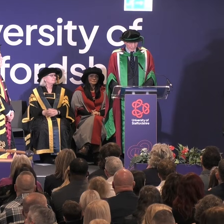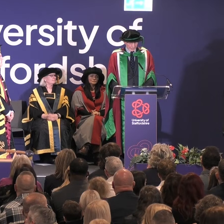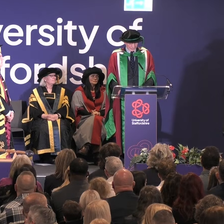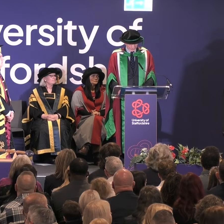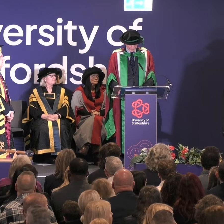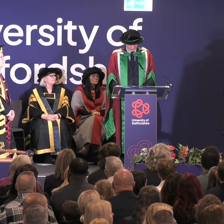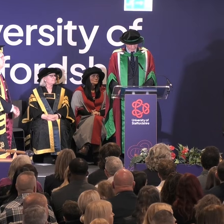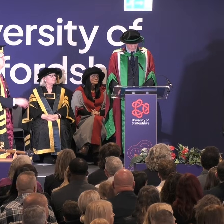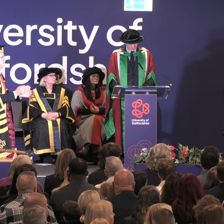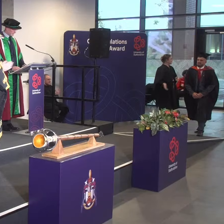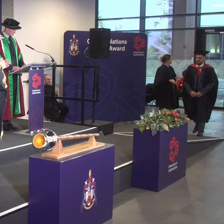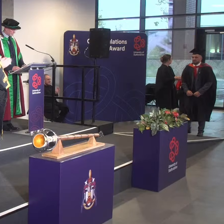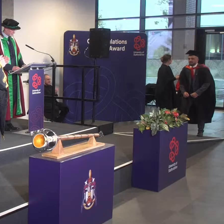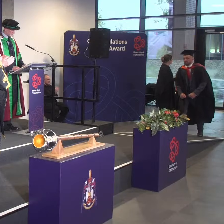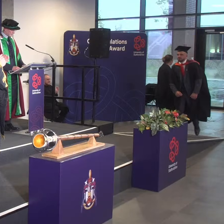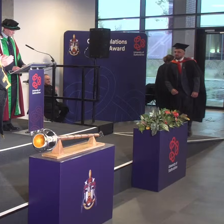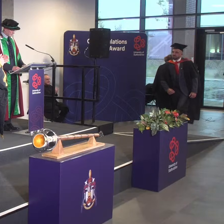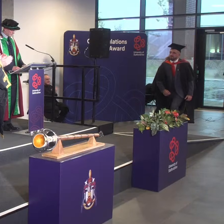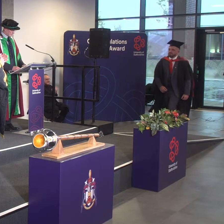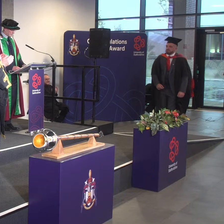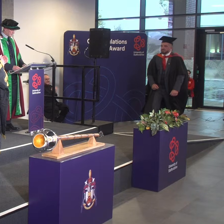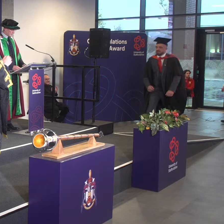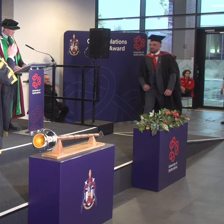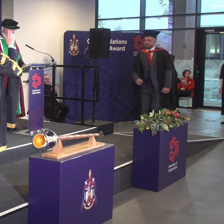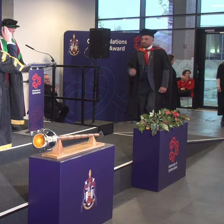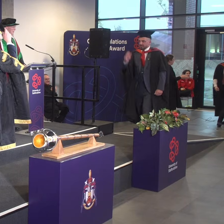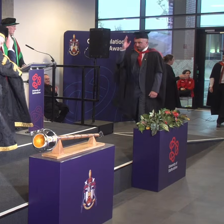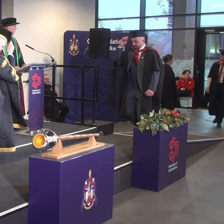Ben Lacey.